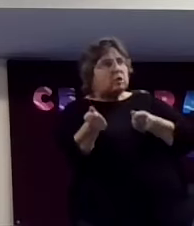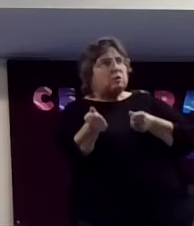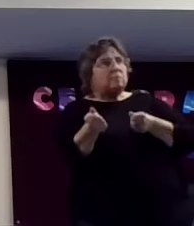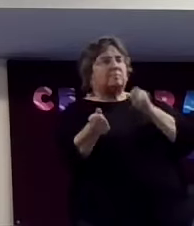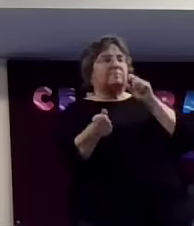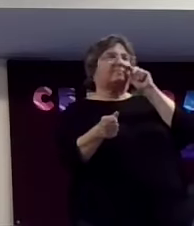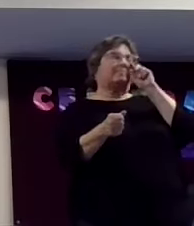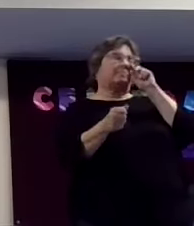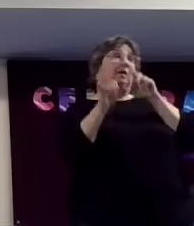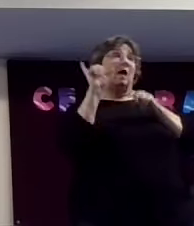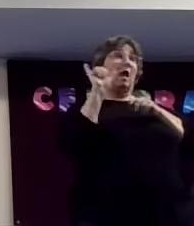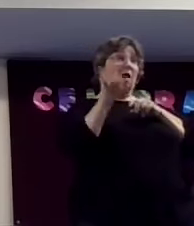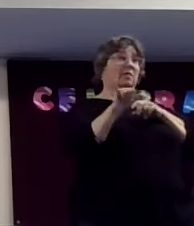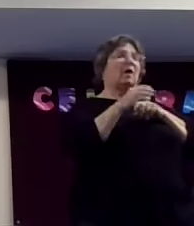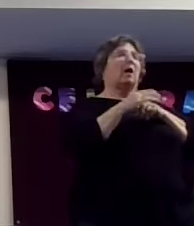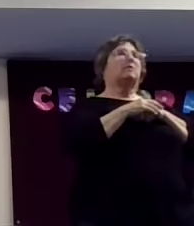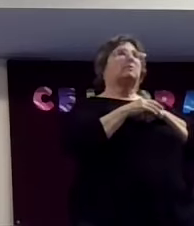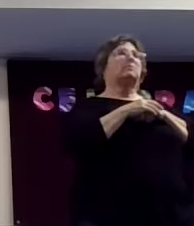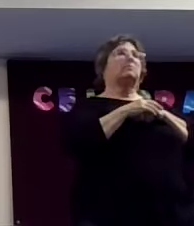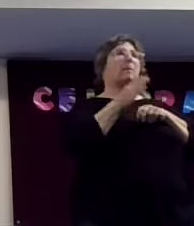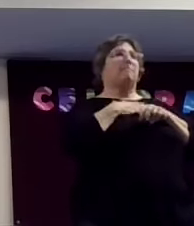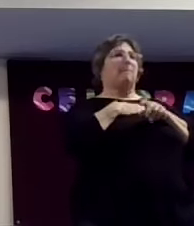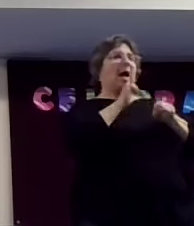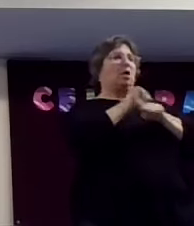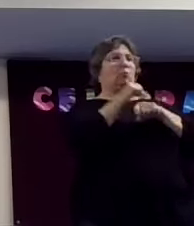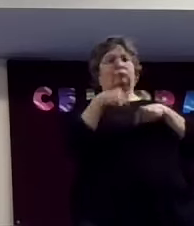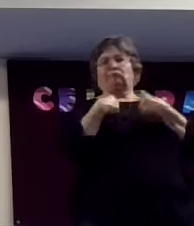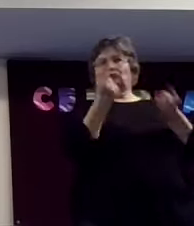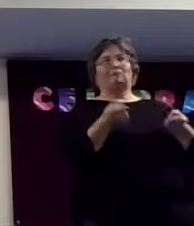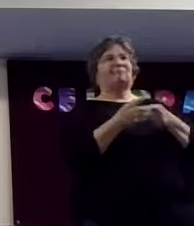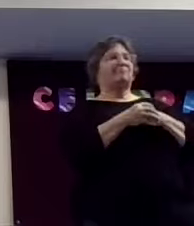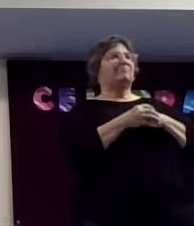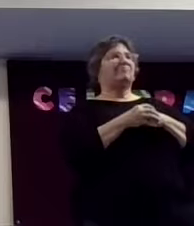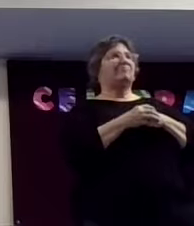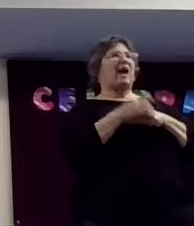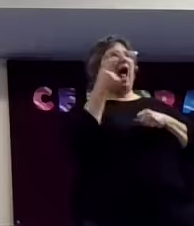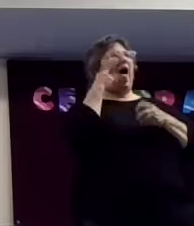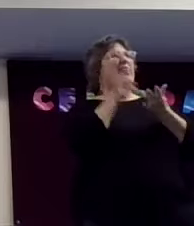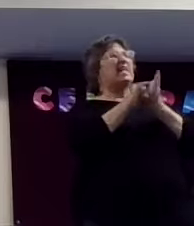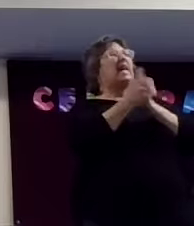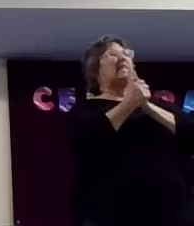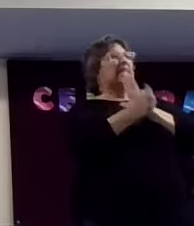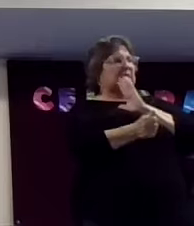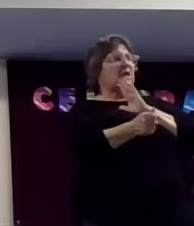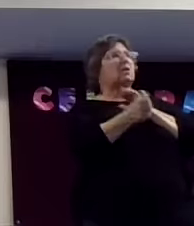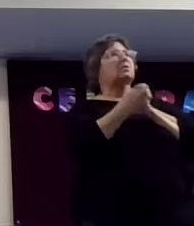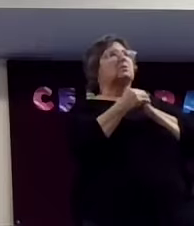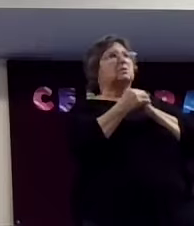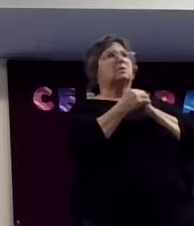efficiency. That's been what my career has been. And I think those are skills